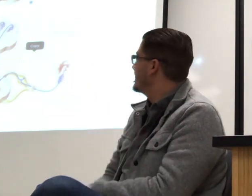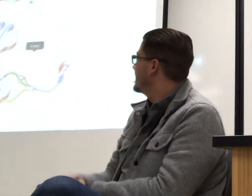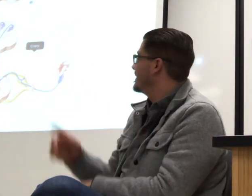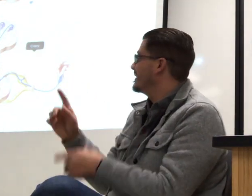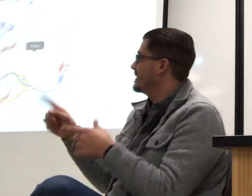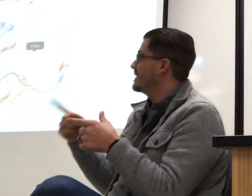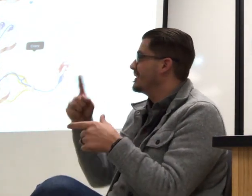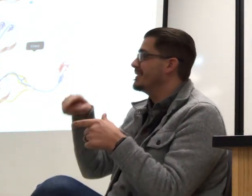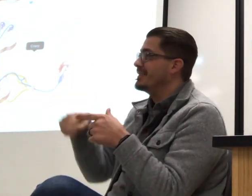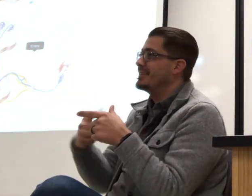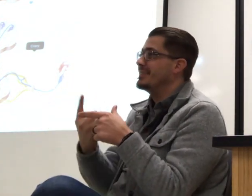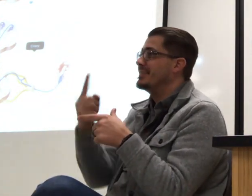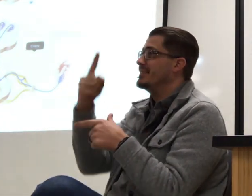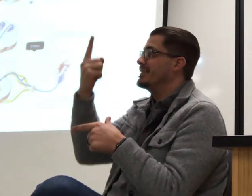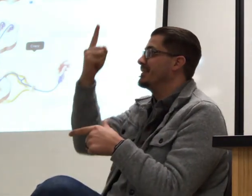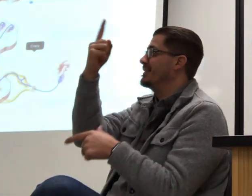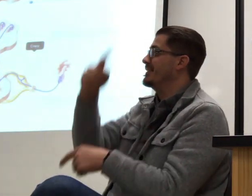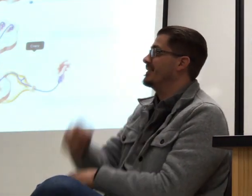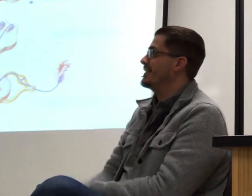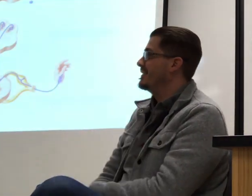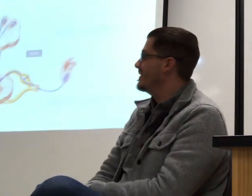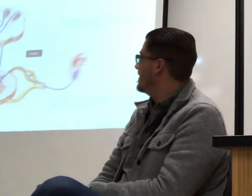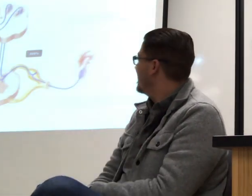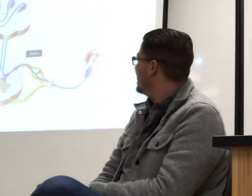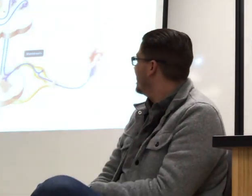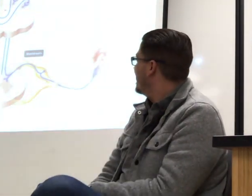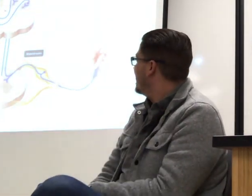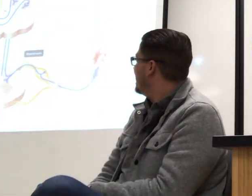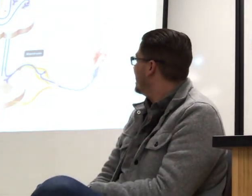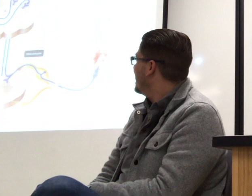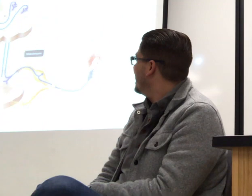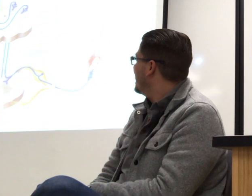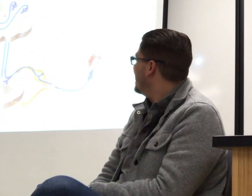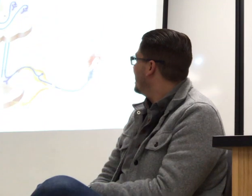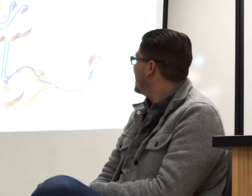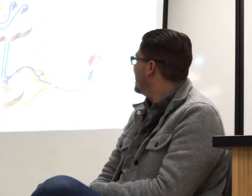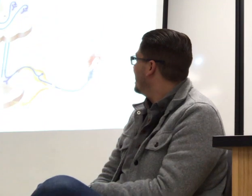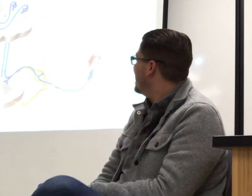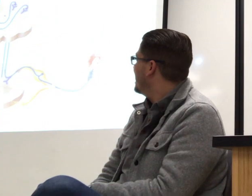So I'm going to stop it right there in that picture. I'm going to zoom in just a little bit.